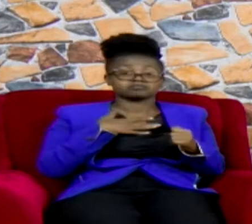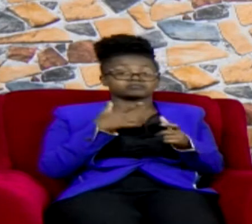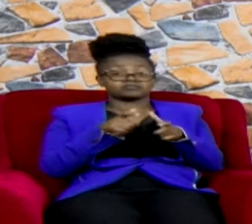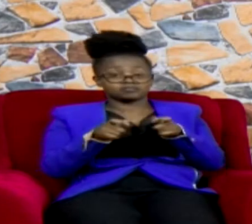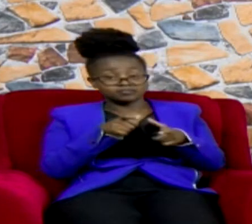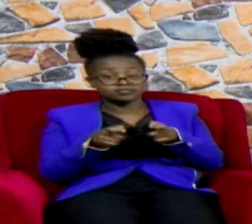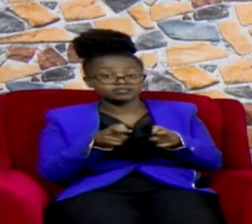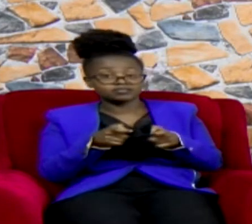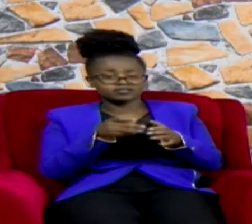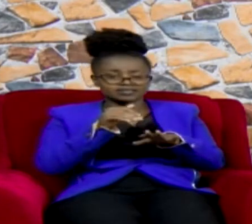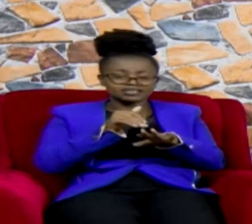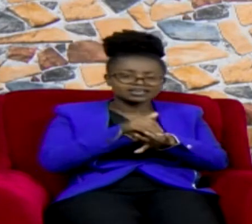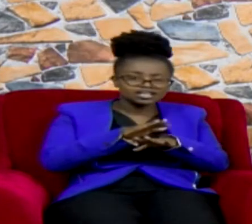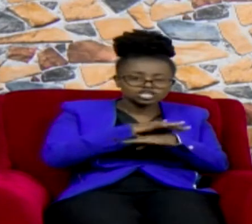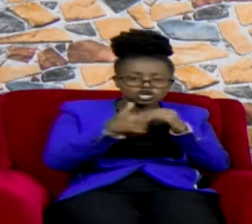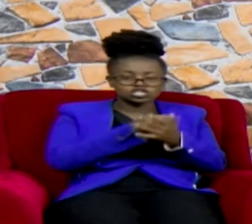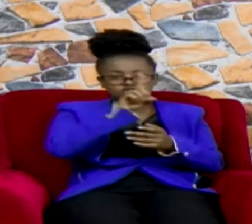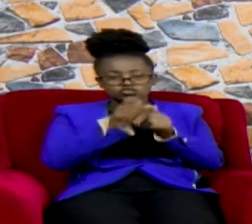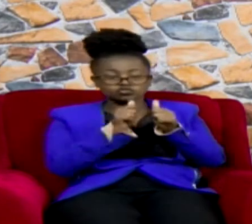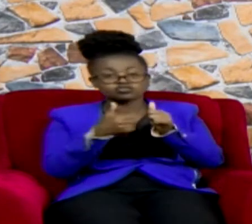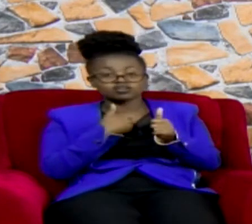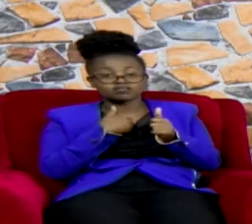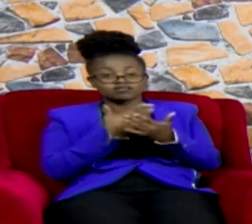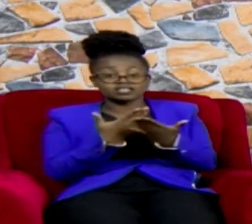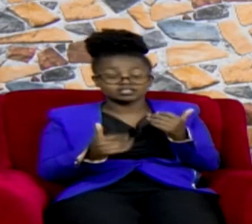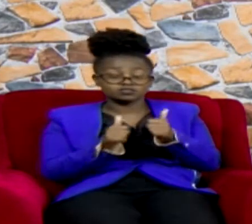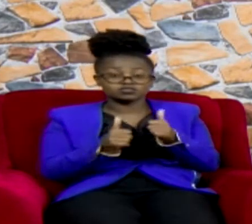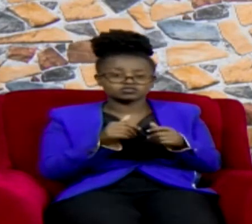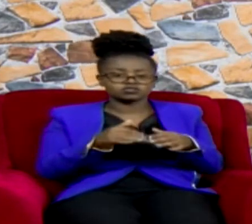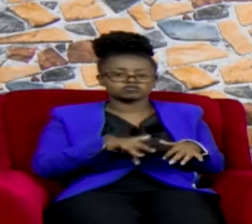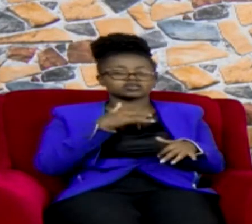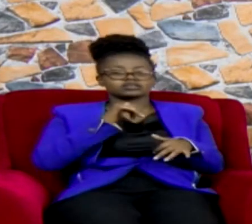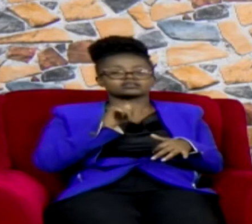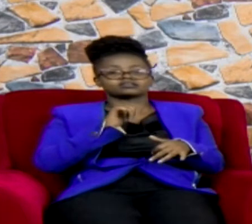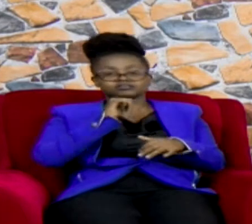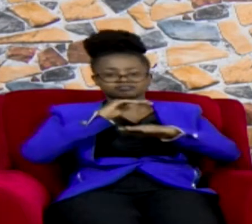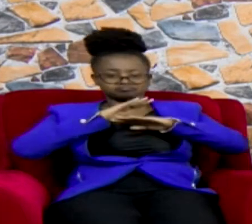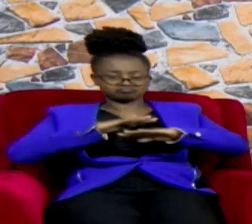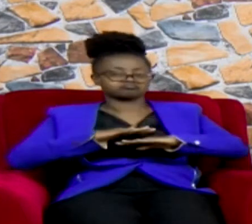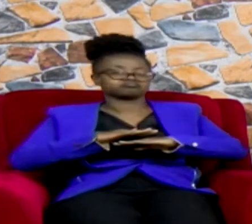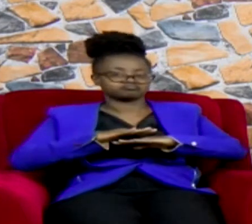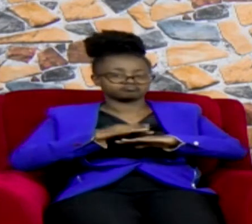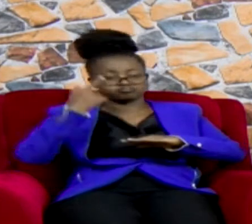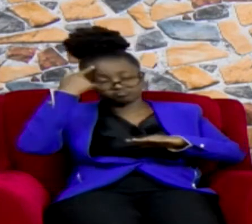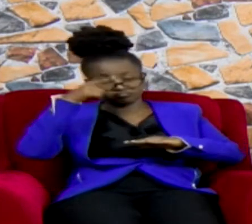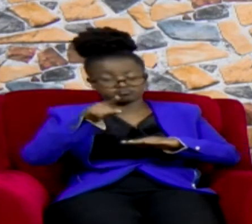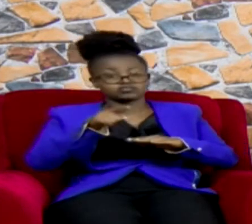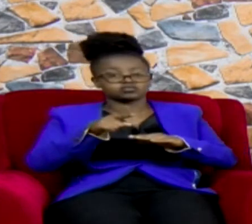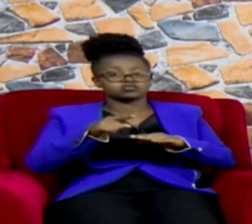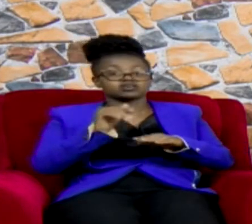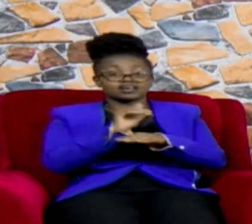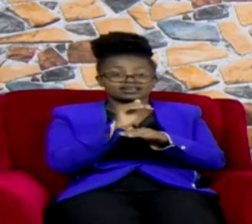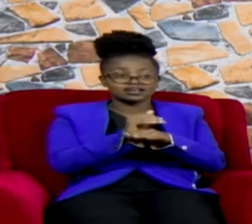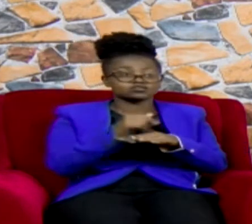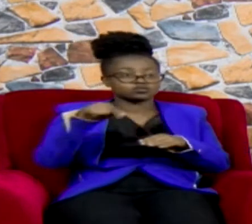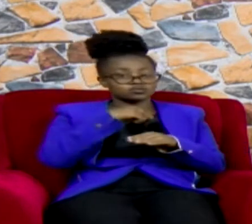20508. You can send us any questions that you could be having, and anything that maybe you feel we did not satisfactorily dwell on, you can